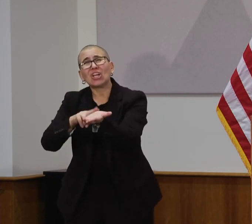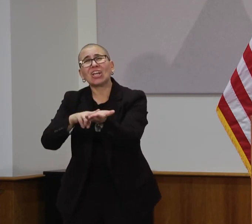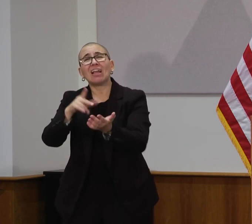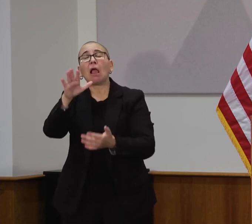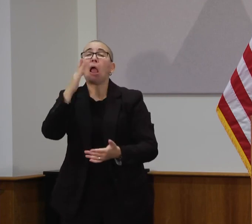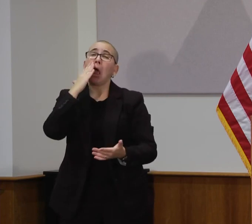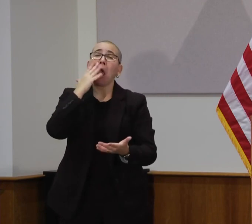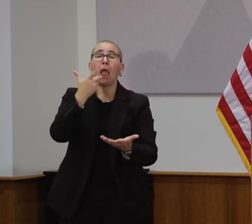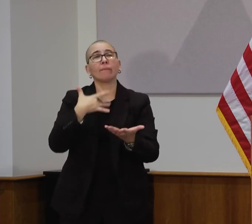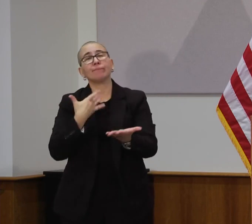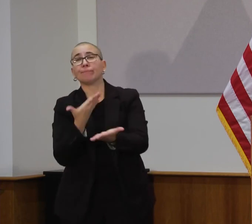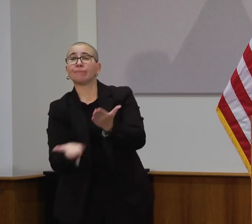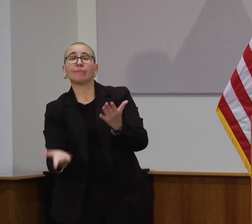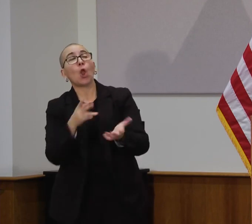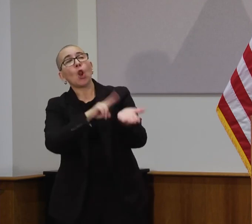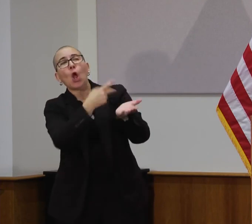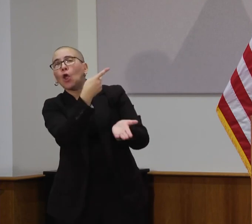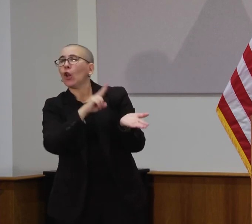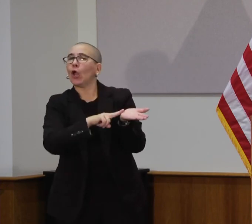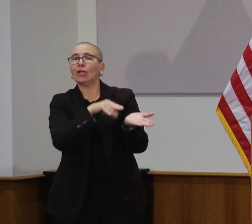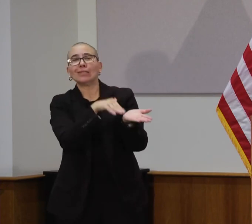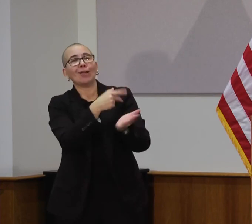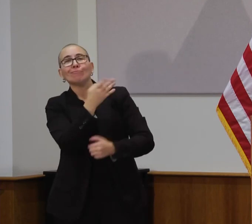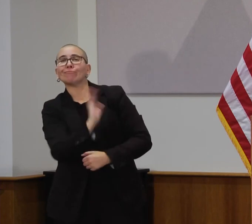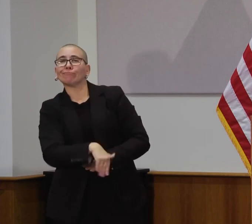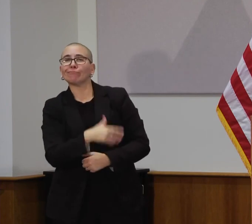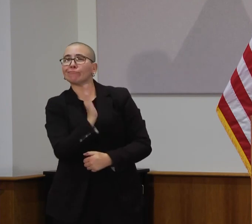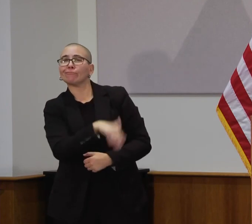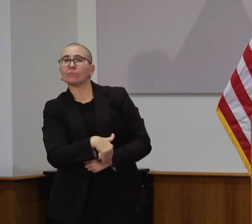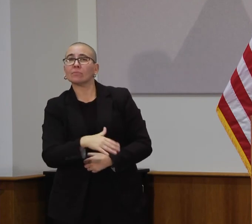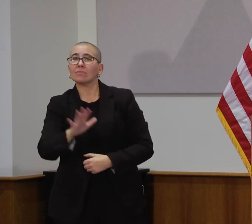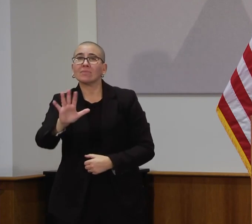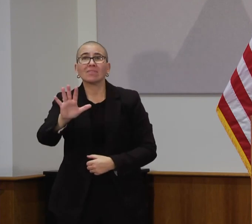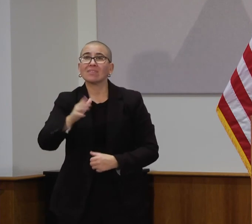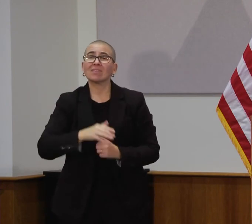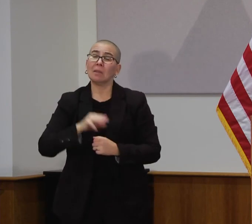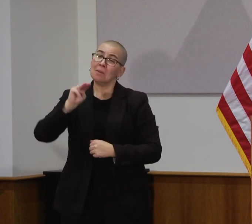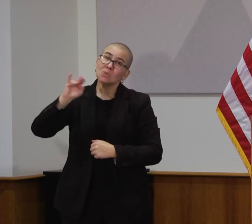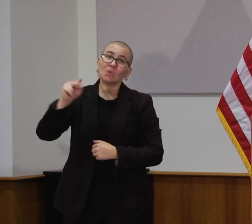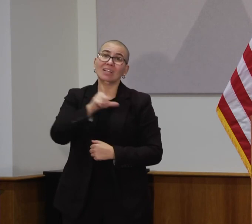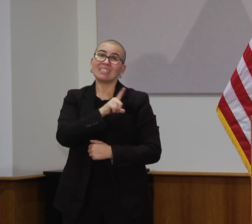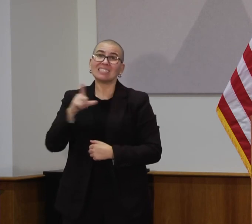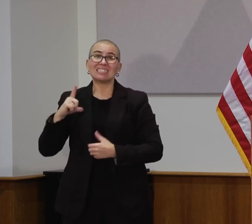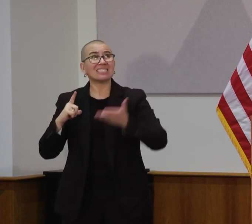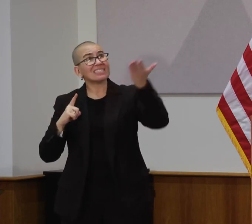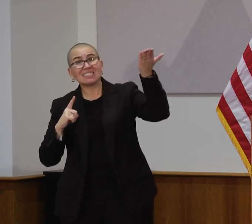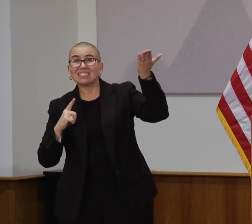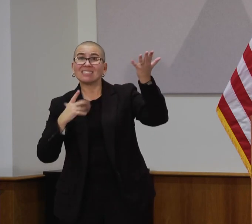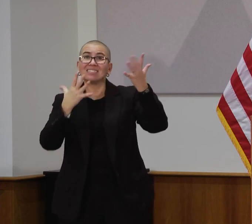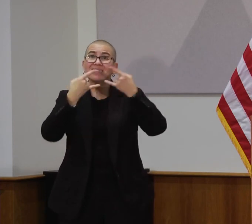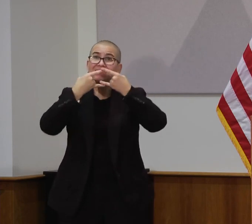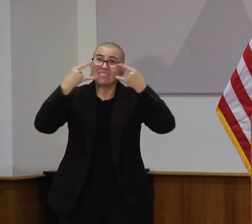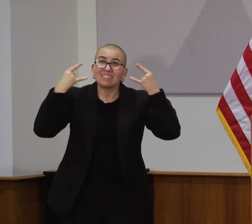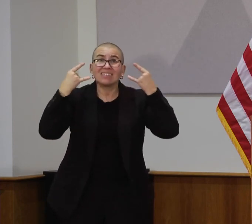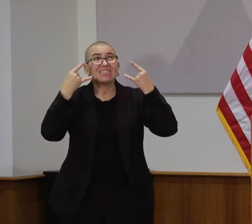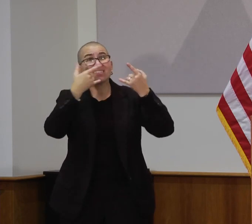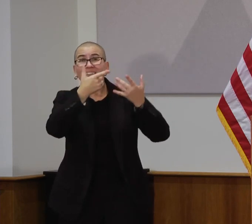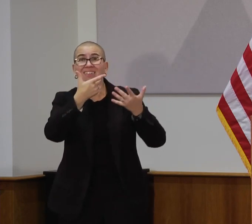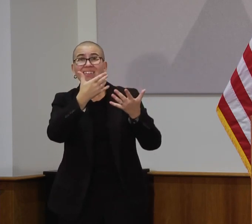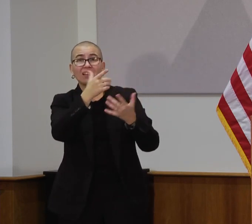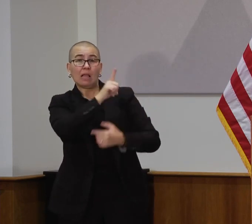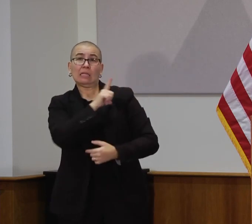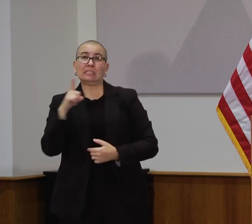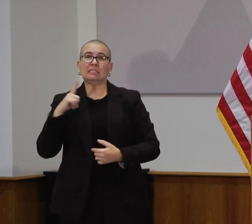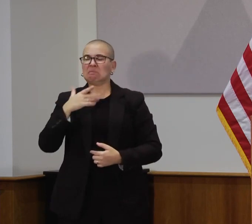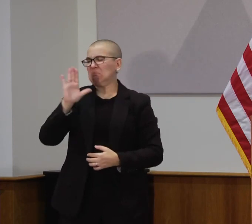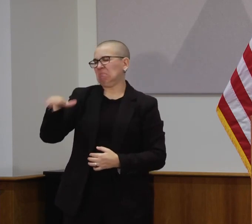country. So Minnesota, lawmakers, mask wearers, and COVID deniers, I am here